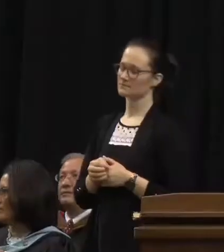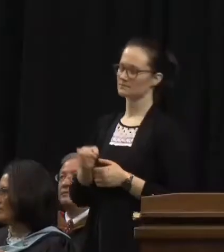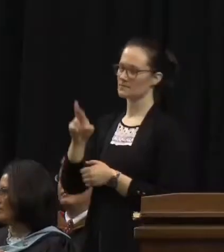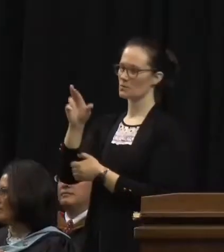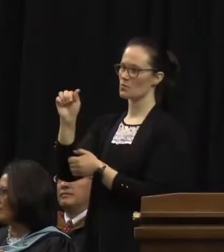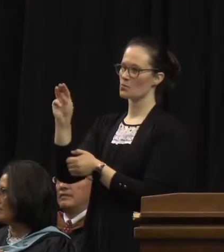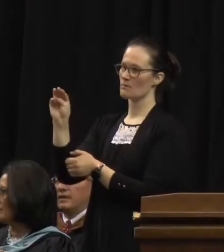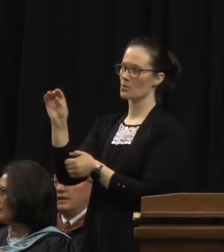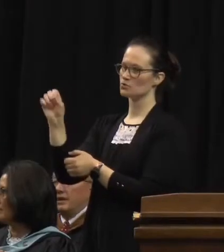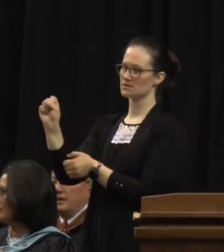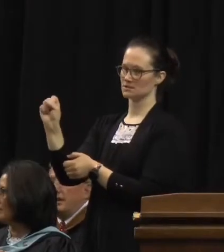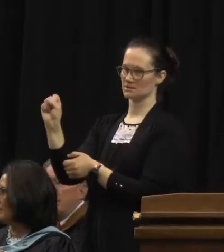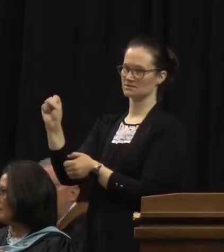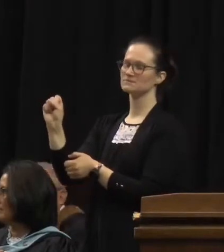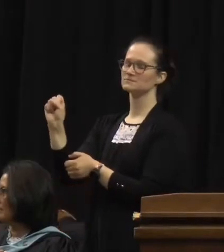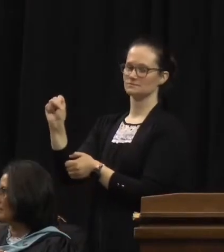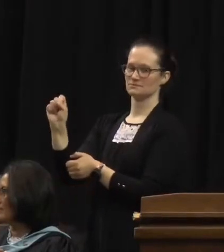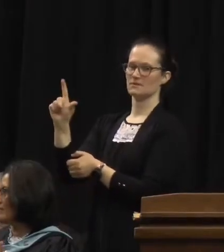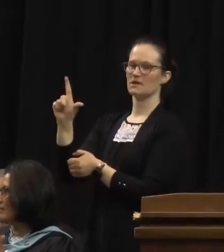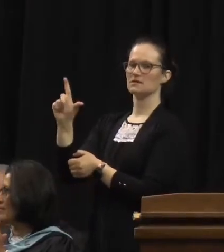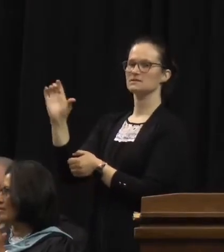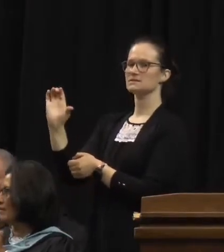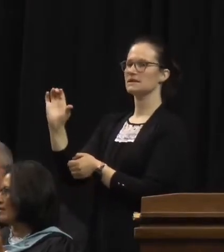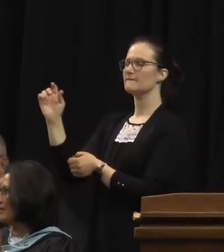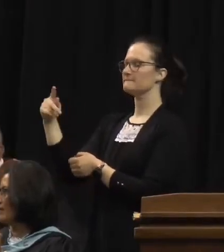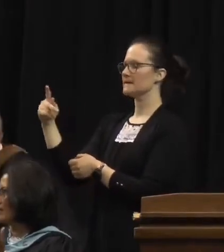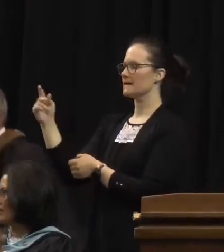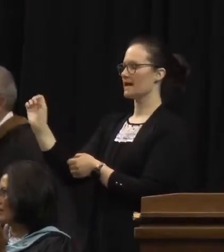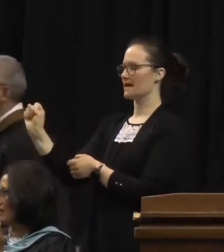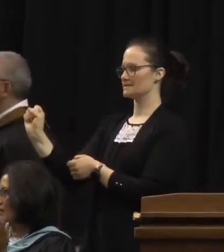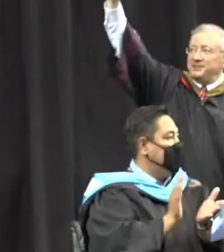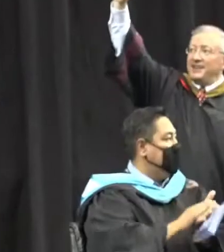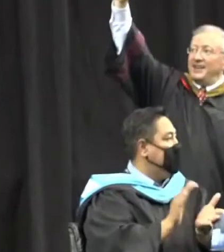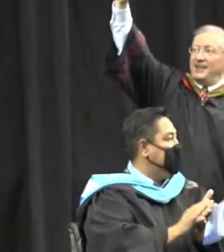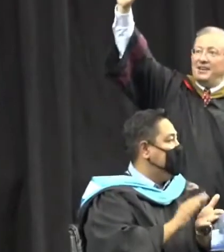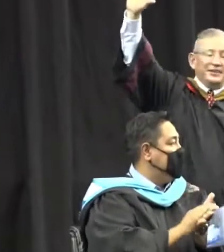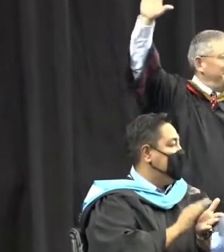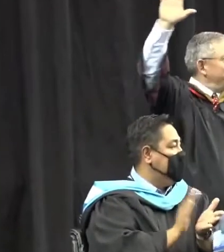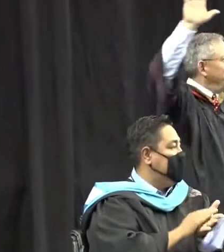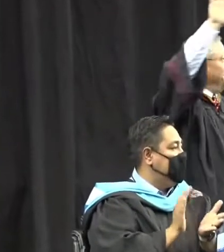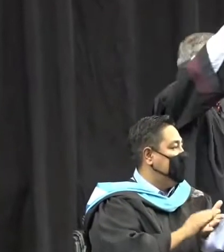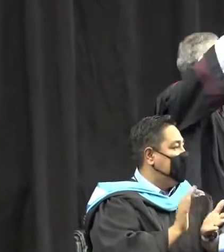Mr. Ralph Ramos, Las Cruces Public Schools.